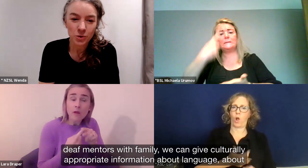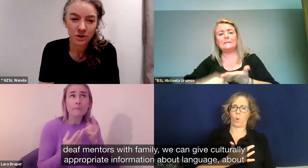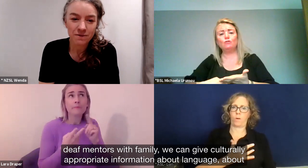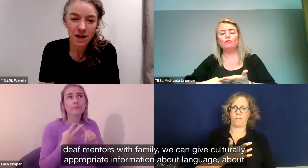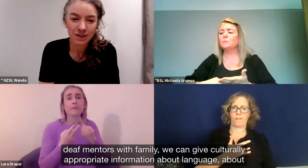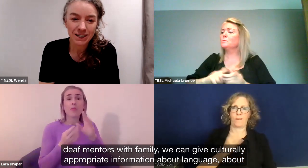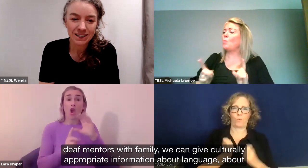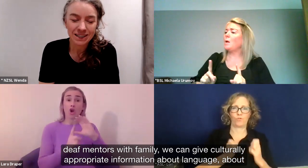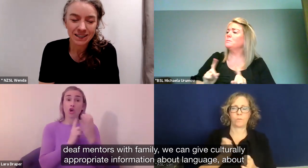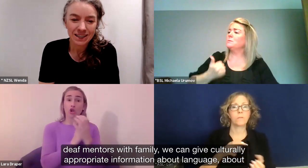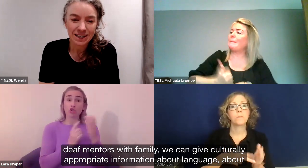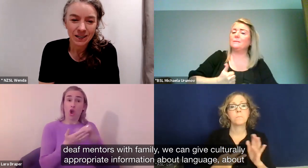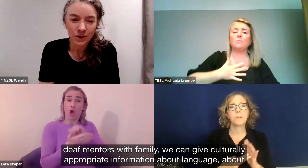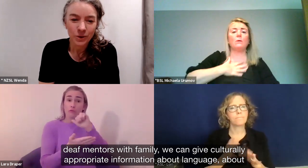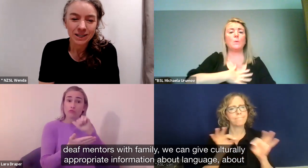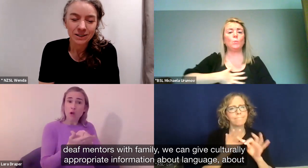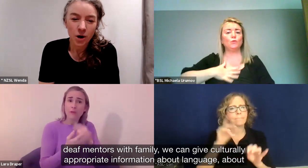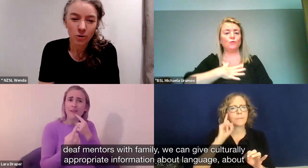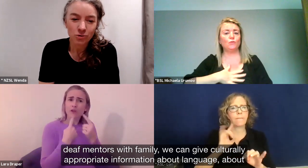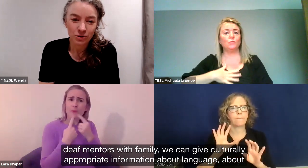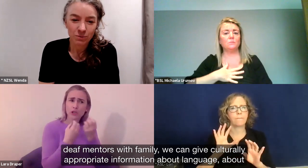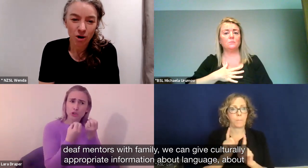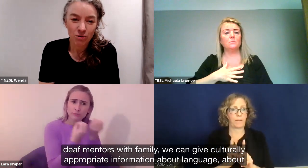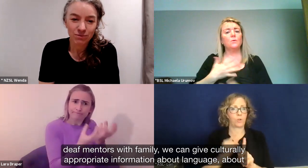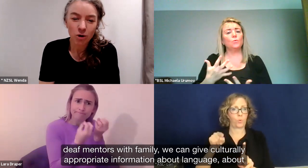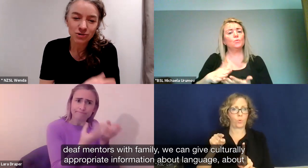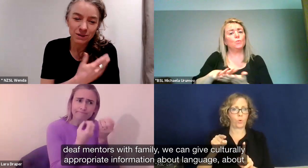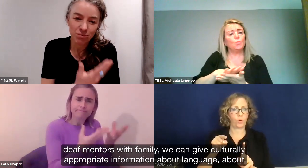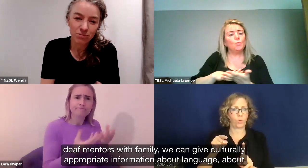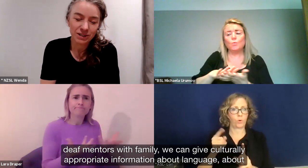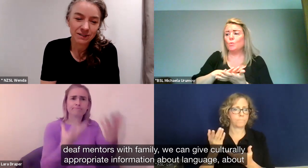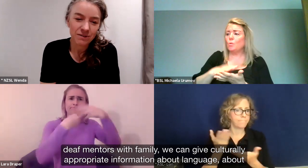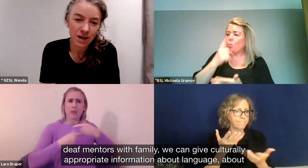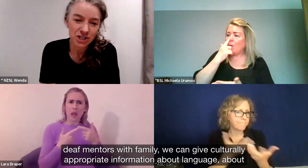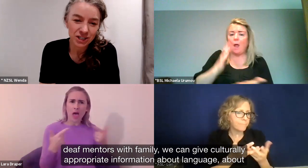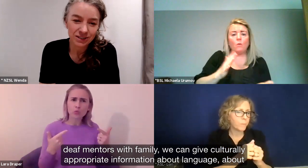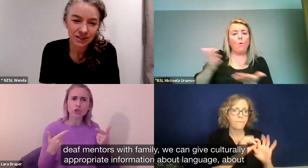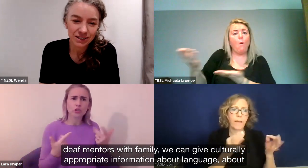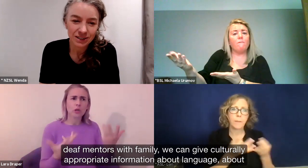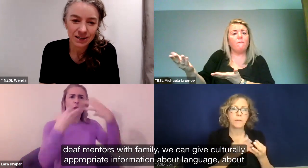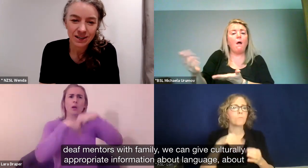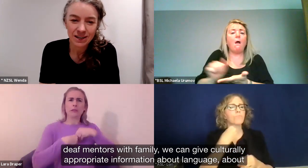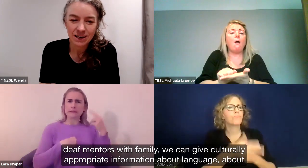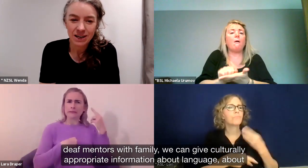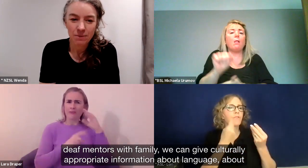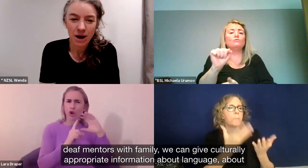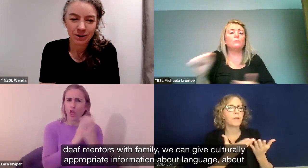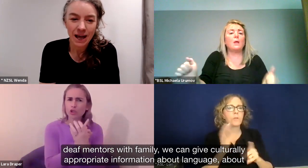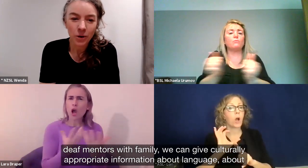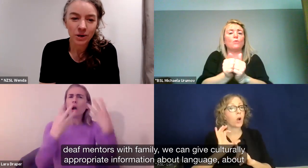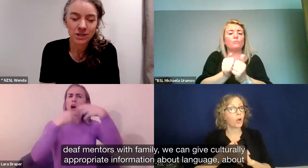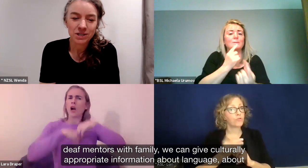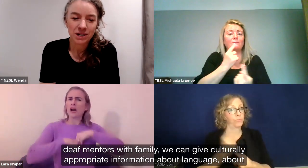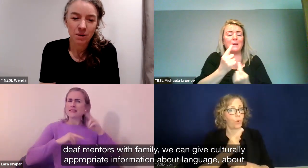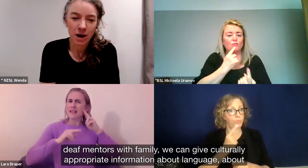mentors with family. We can give culturally appropriate information about